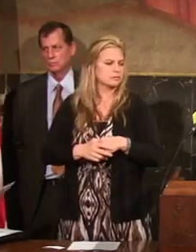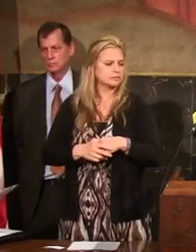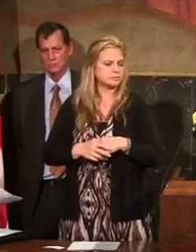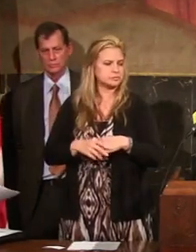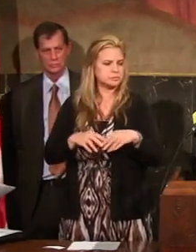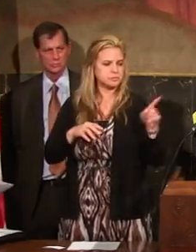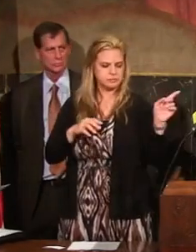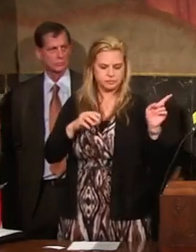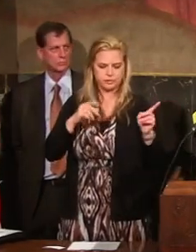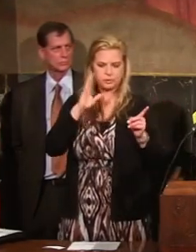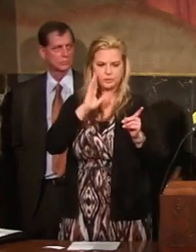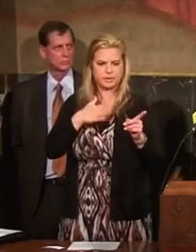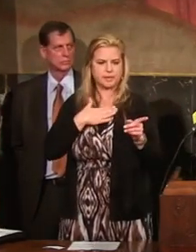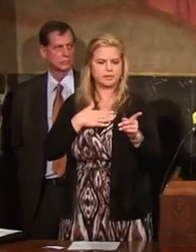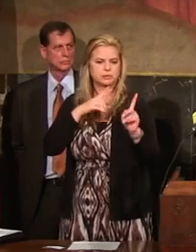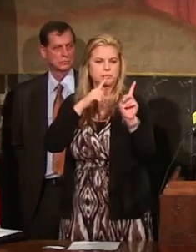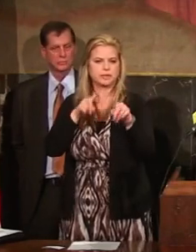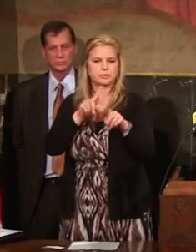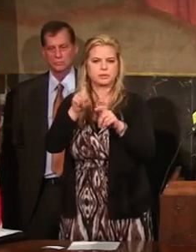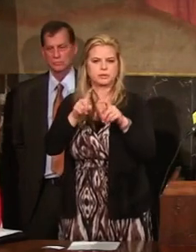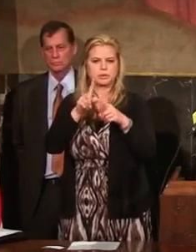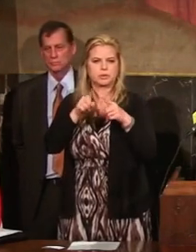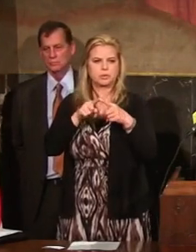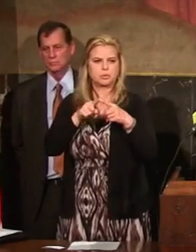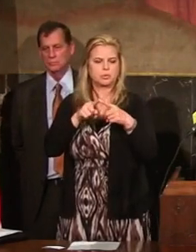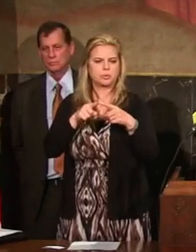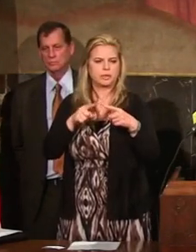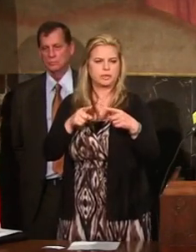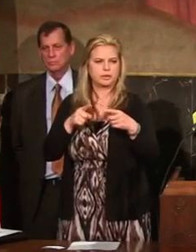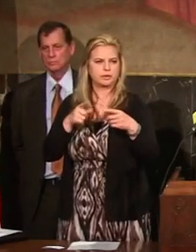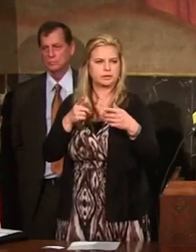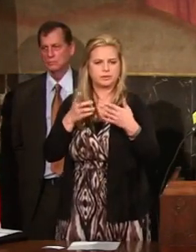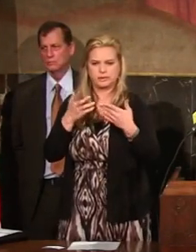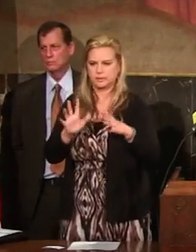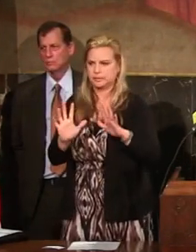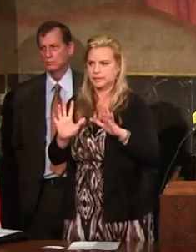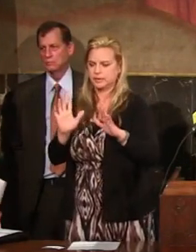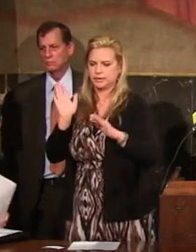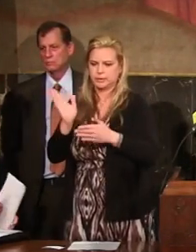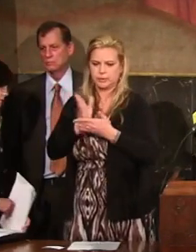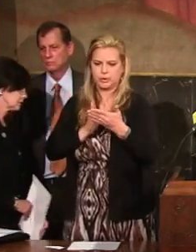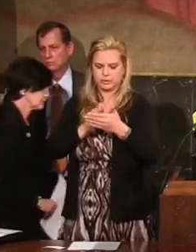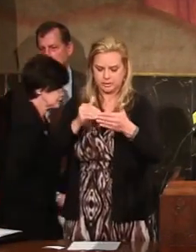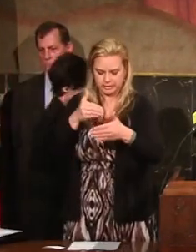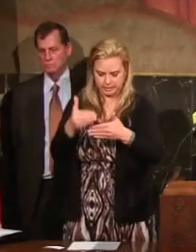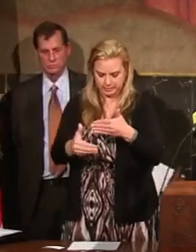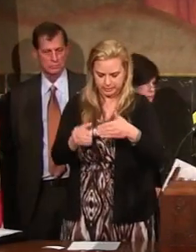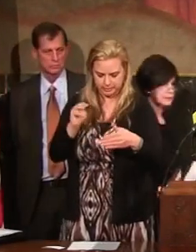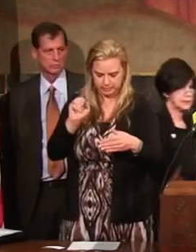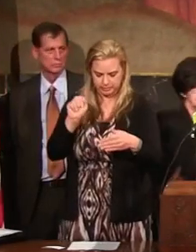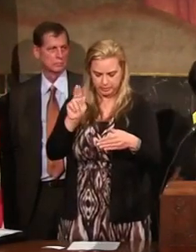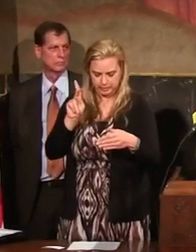We'll be happy to answer questions when everyone's completed their remarks. Next is Marquita Walters from DCFS.